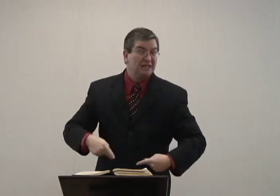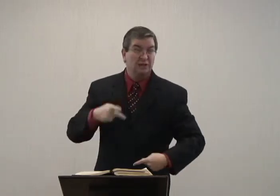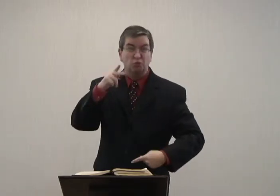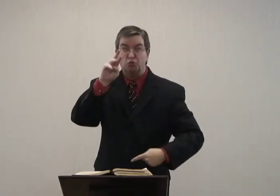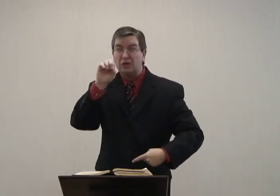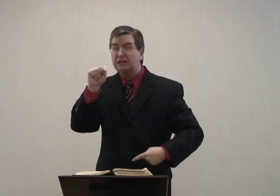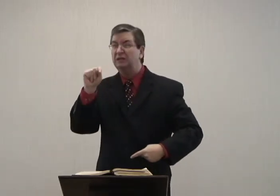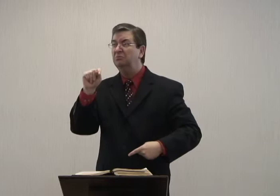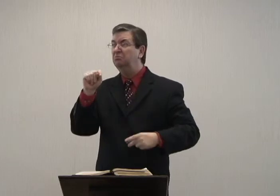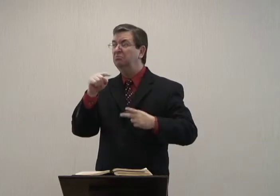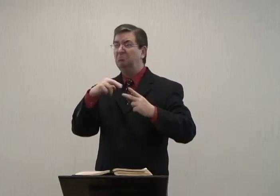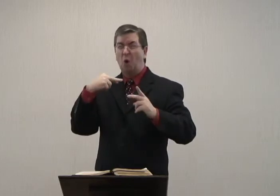The Pharisees and priests